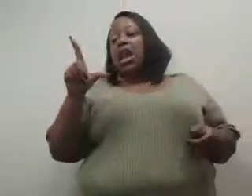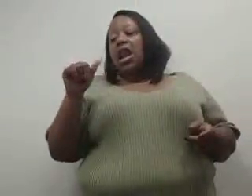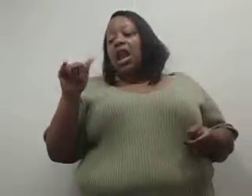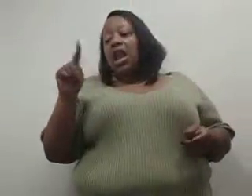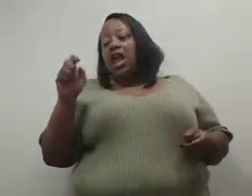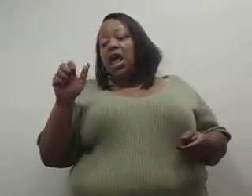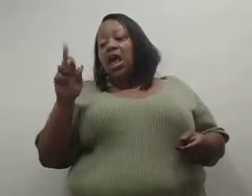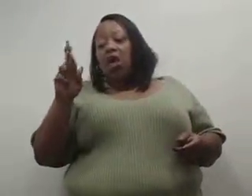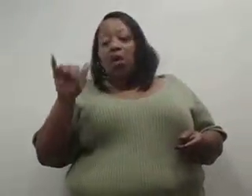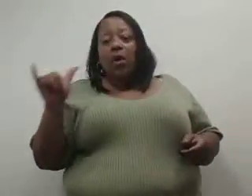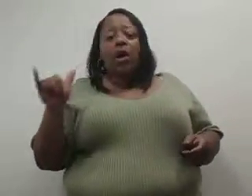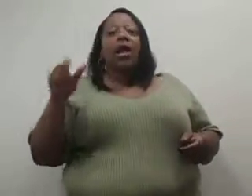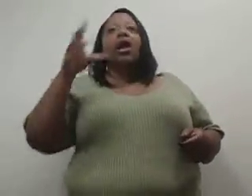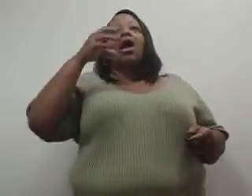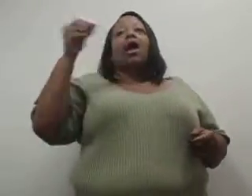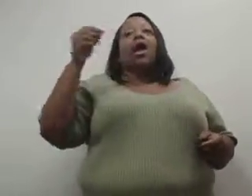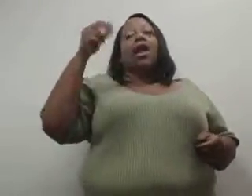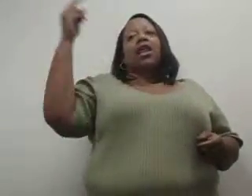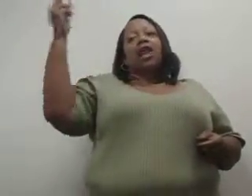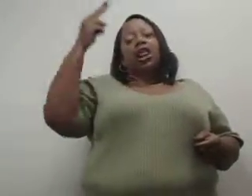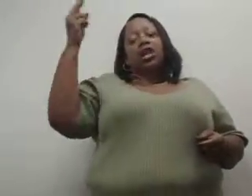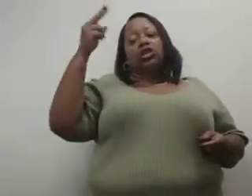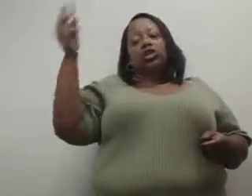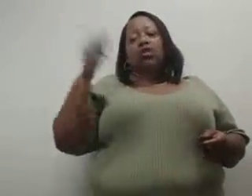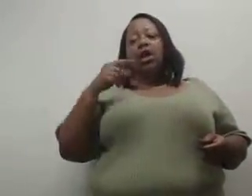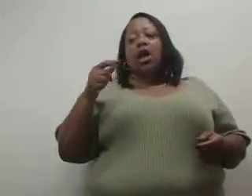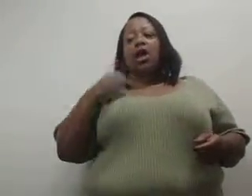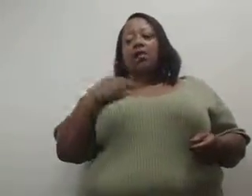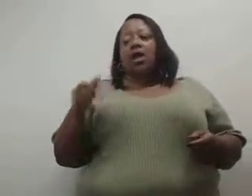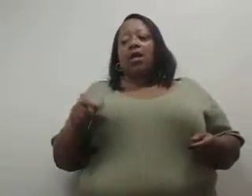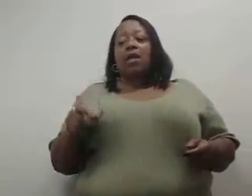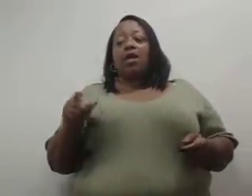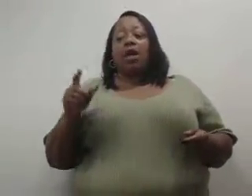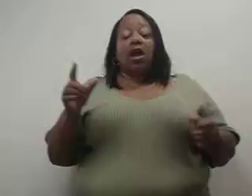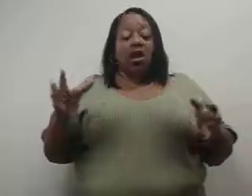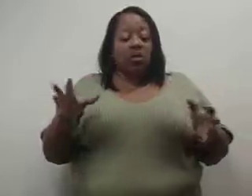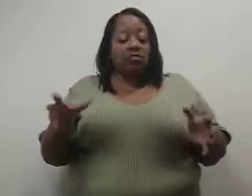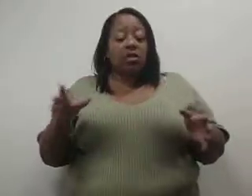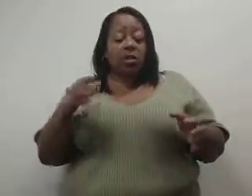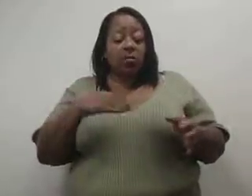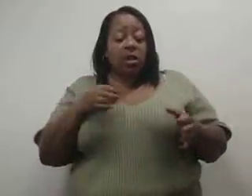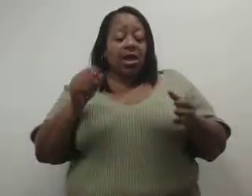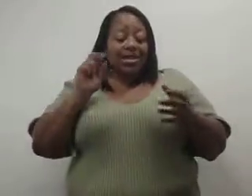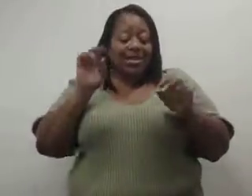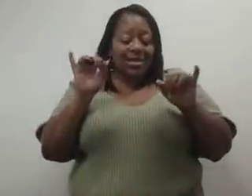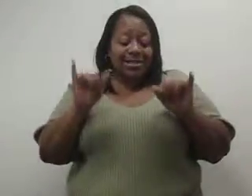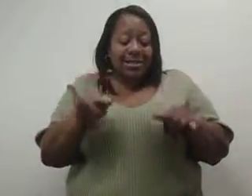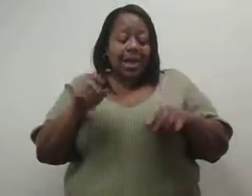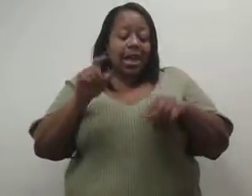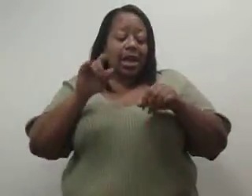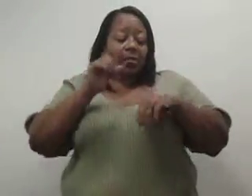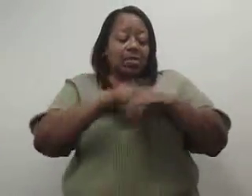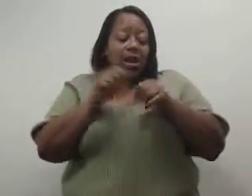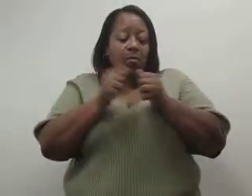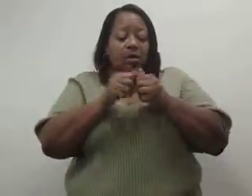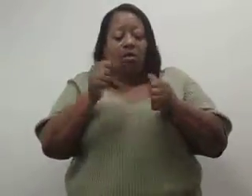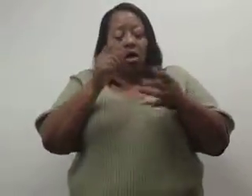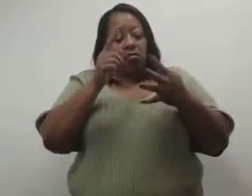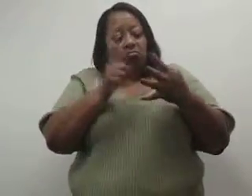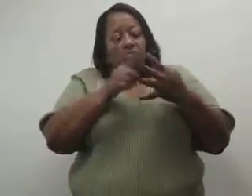course syllabus into those sections with equal amount of time devoted to each one, say 3 weeks for each section. And then I have a